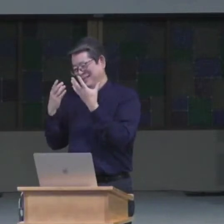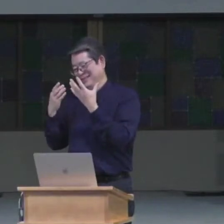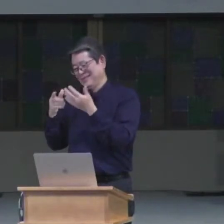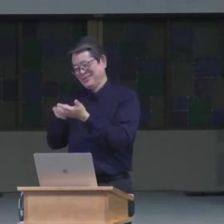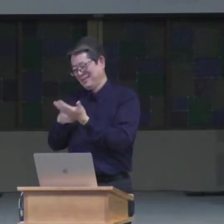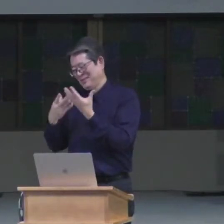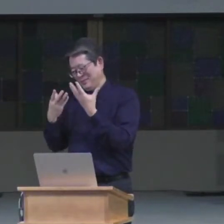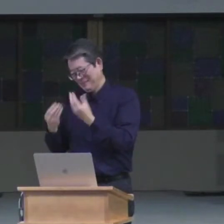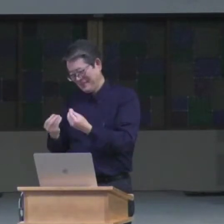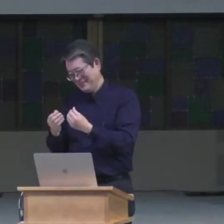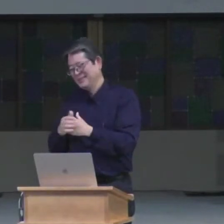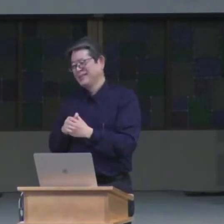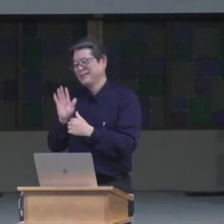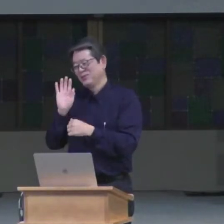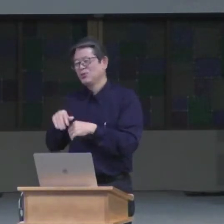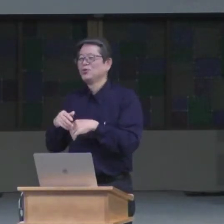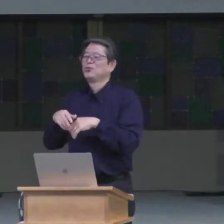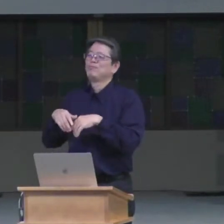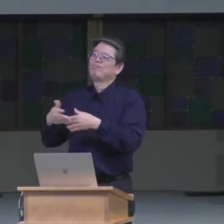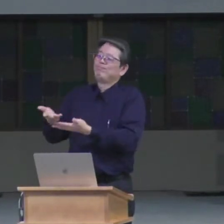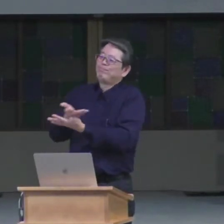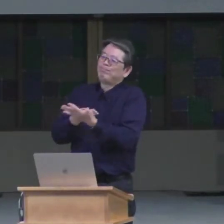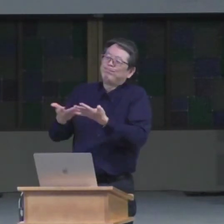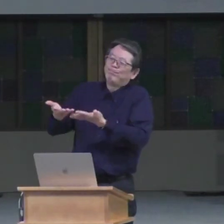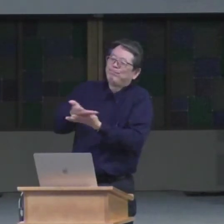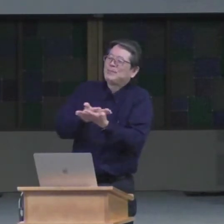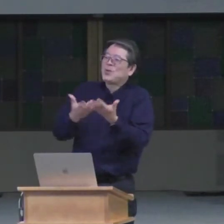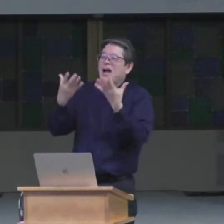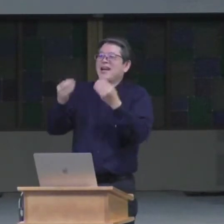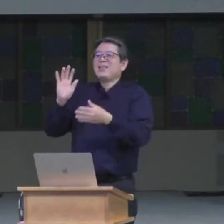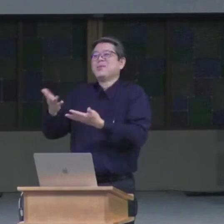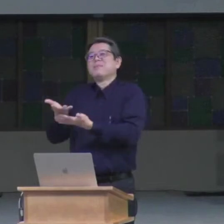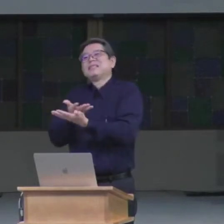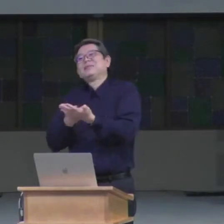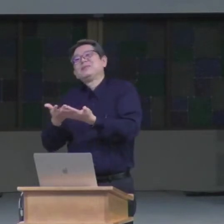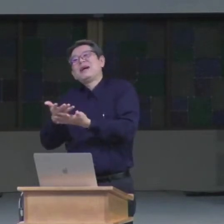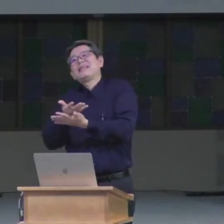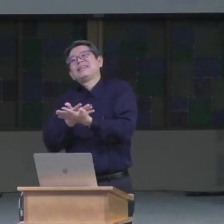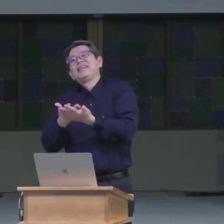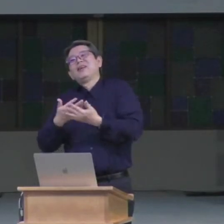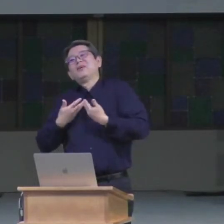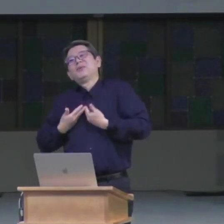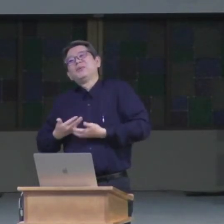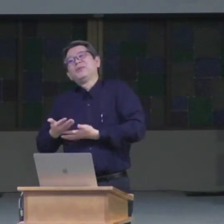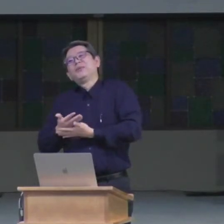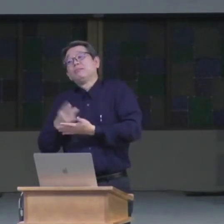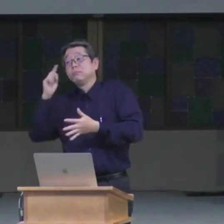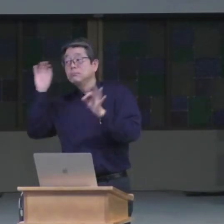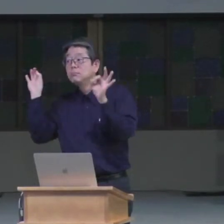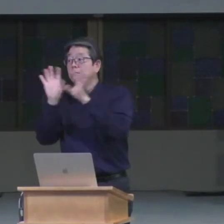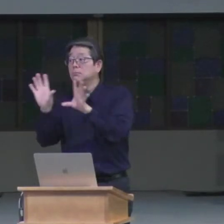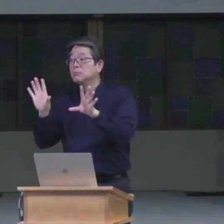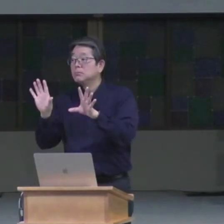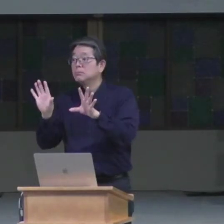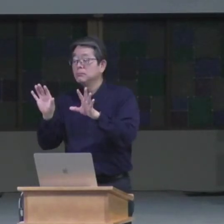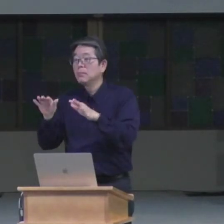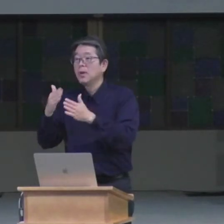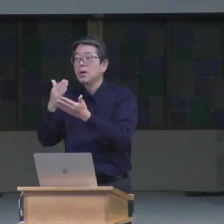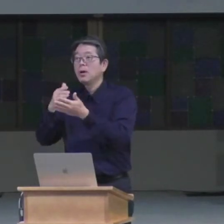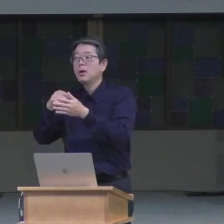And after the worship service, then we were fellowshipping and talking, and just all of a sudden, there